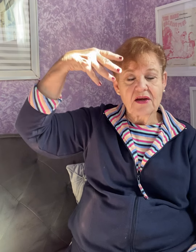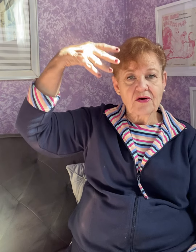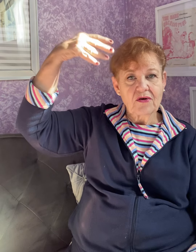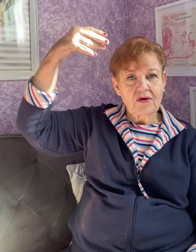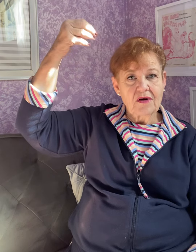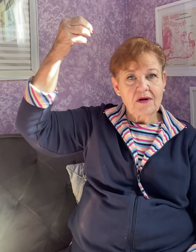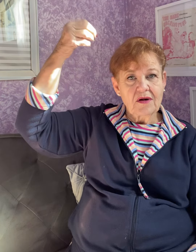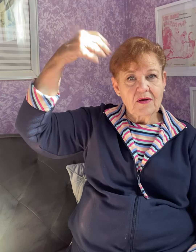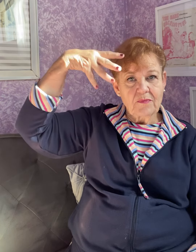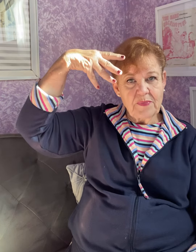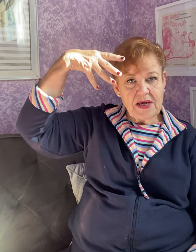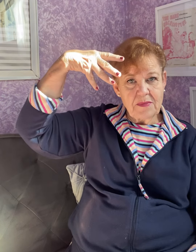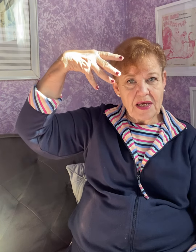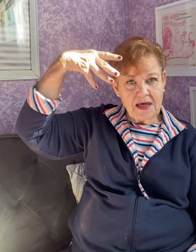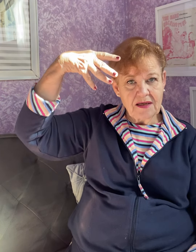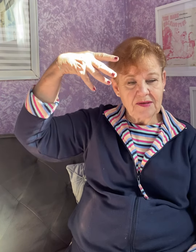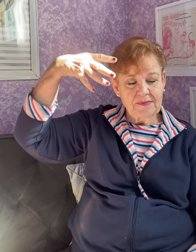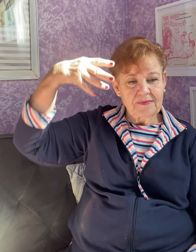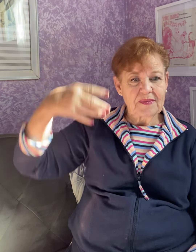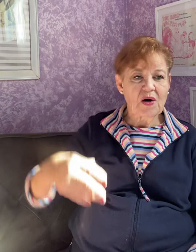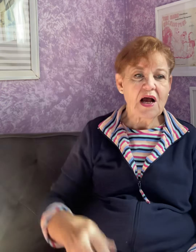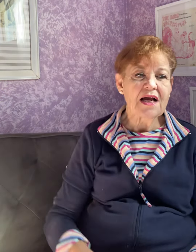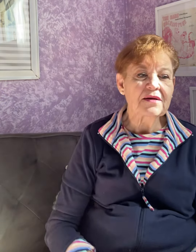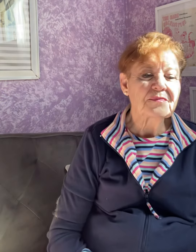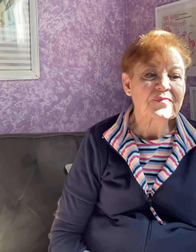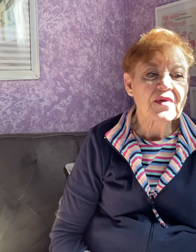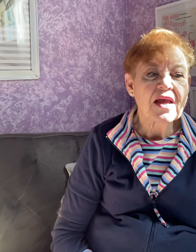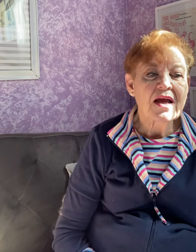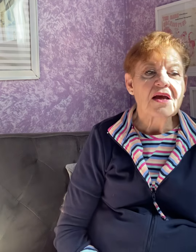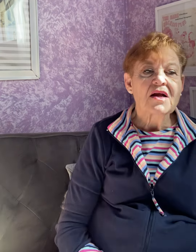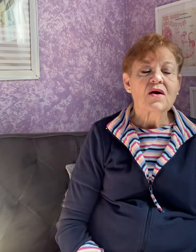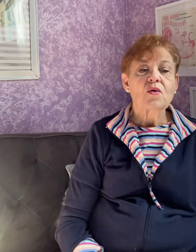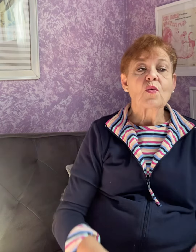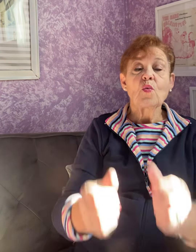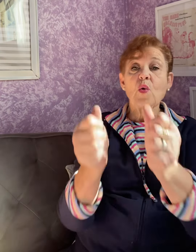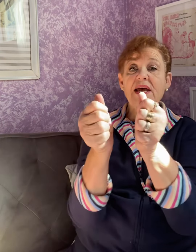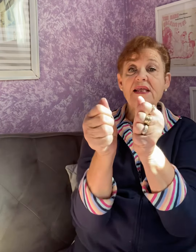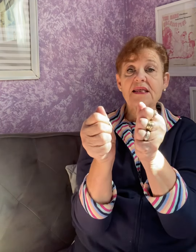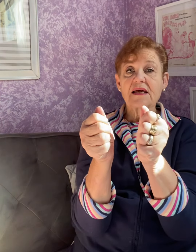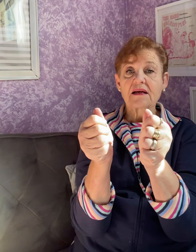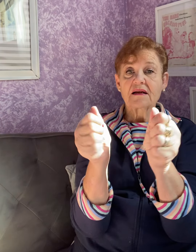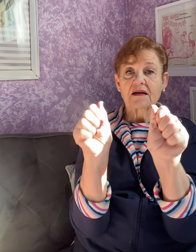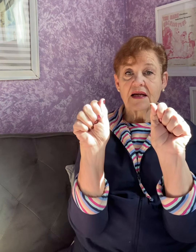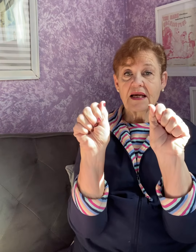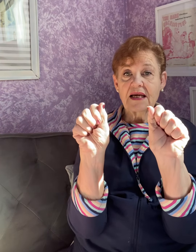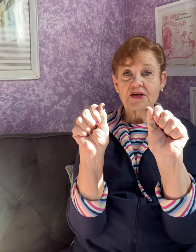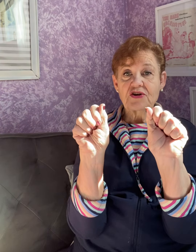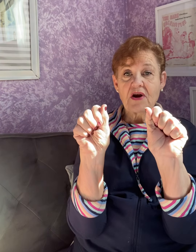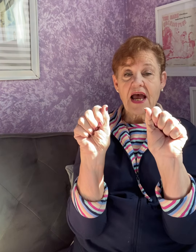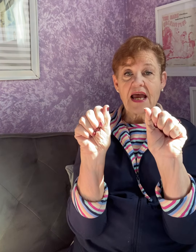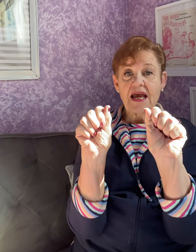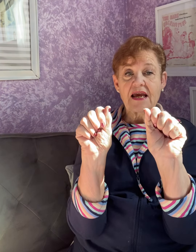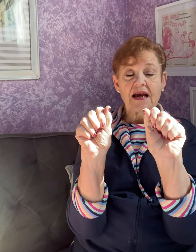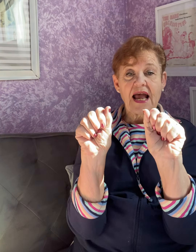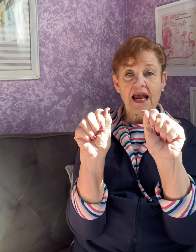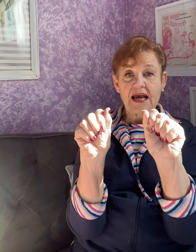here, beaming. All right. With is your A